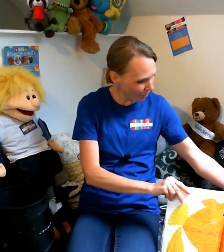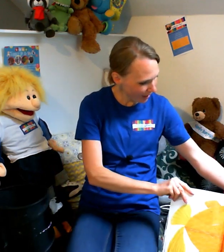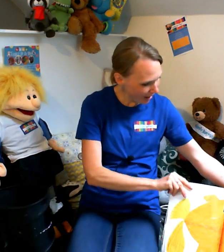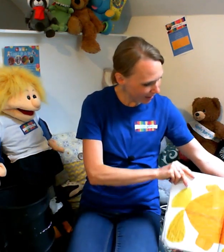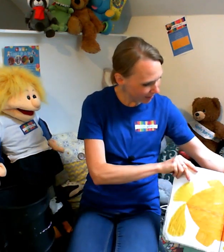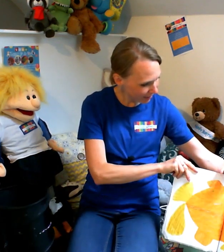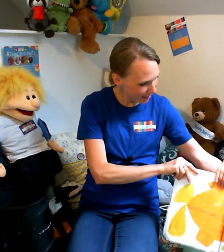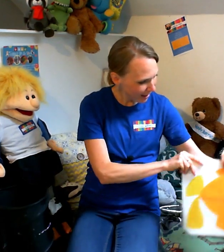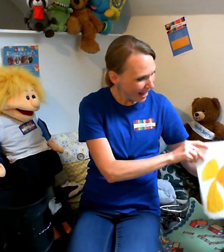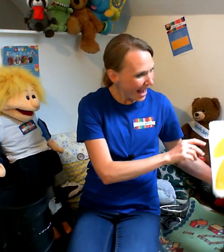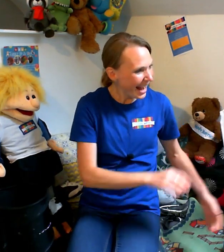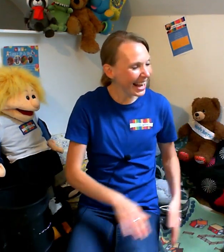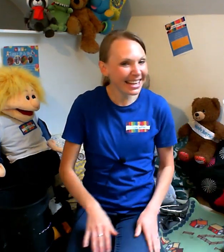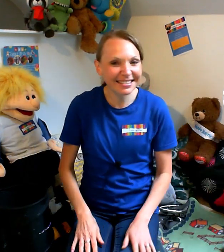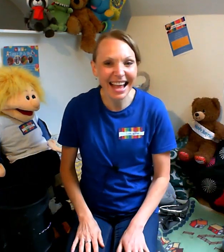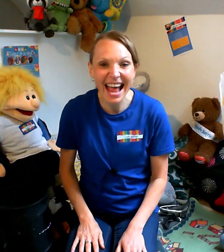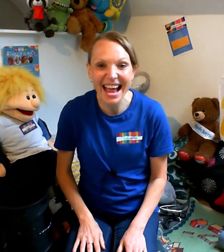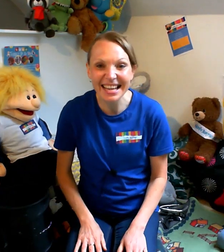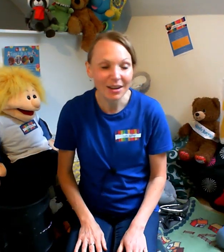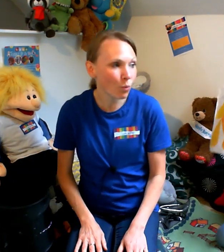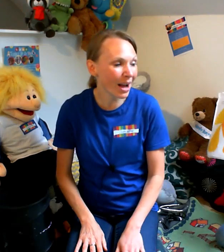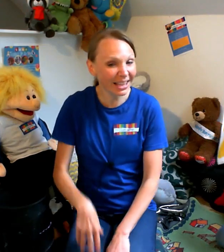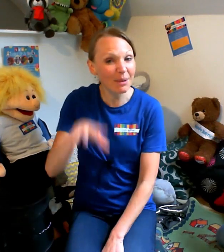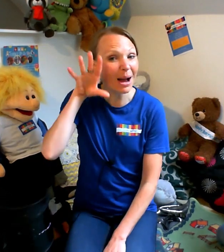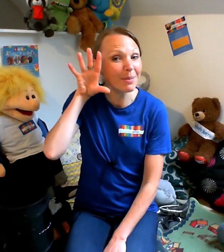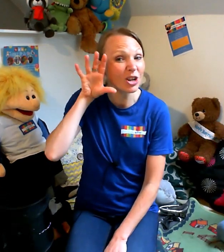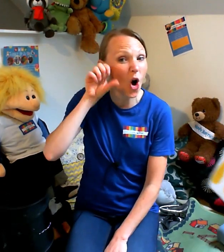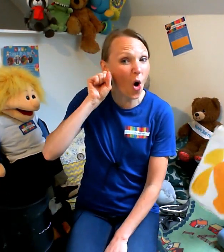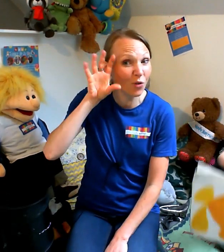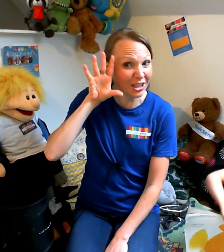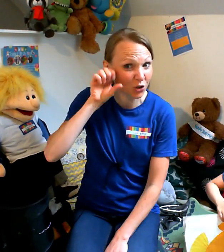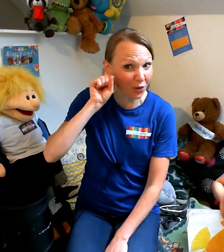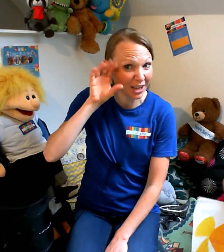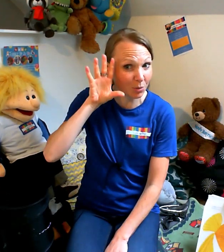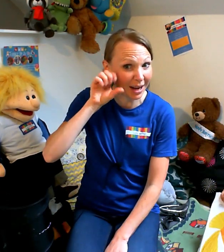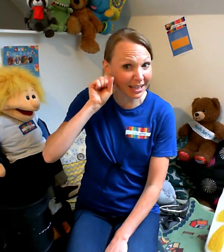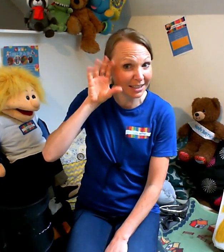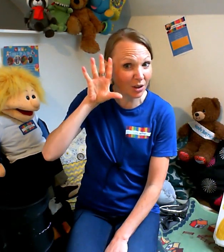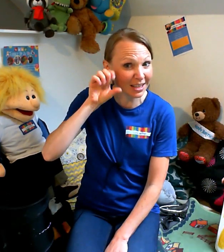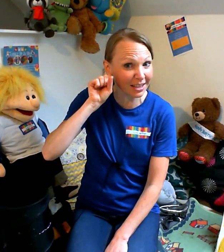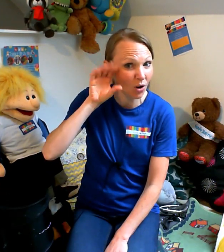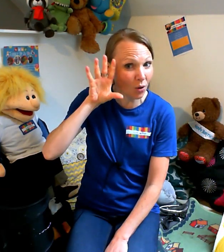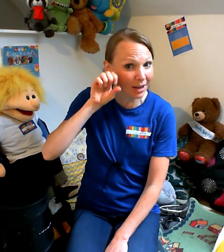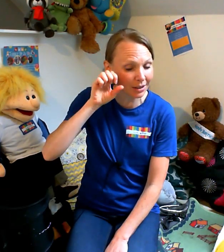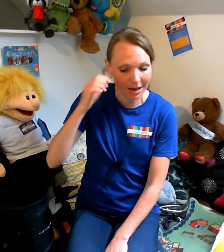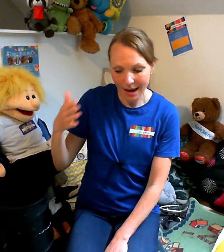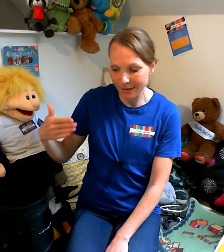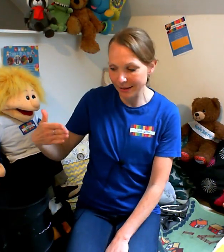that? It's a... well, it might be an orange fish, mightn't it? So this is orange and this is our